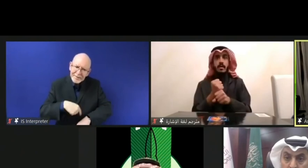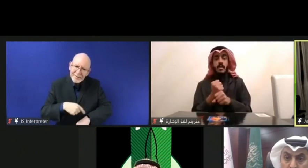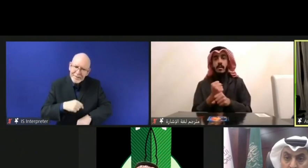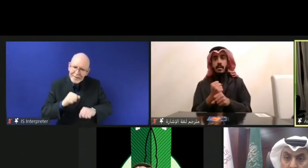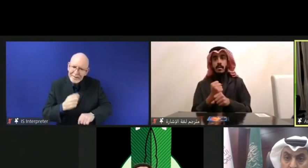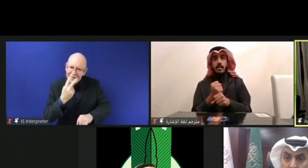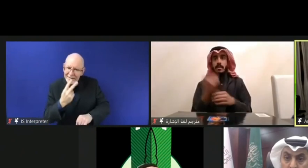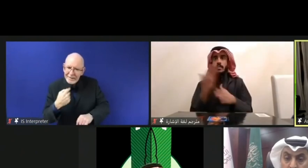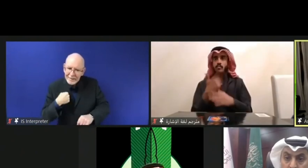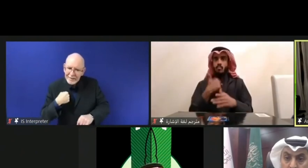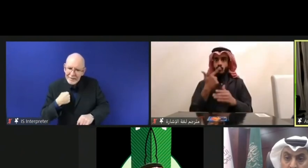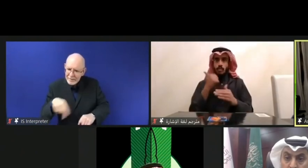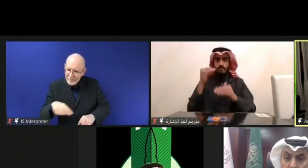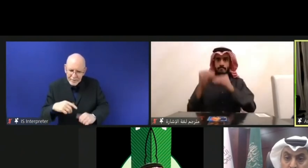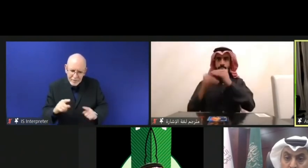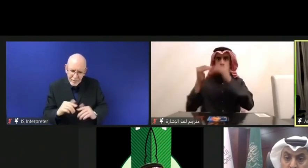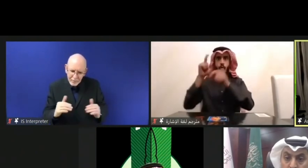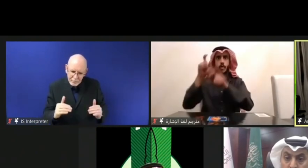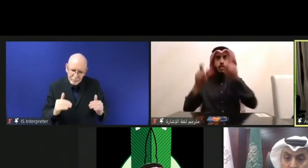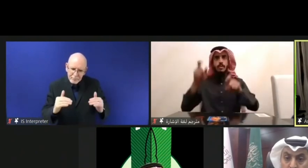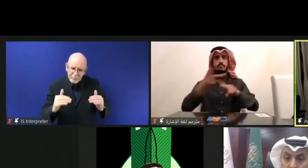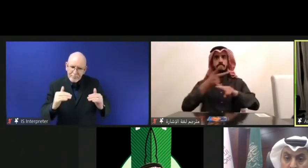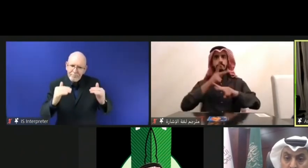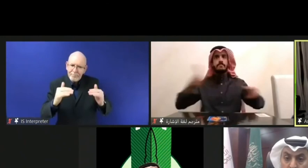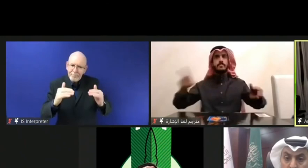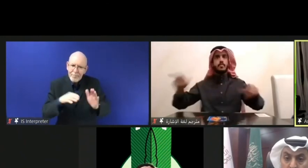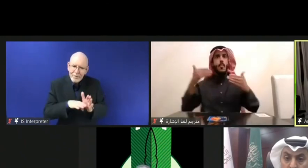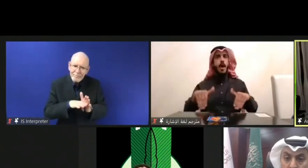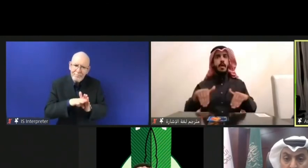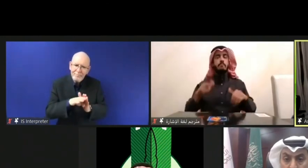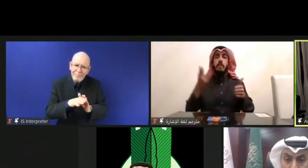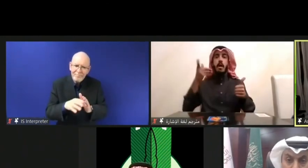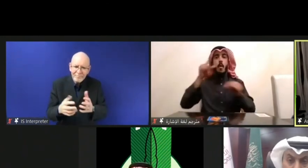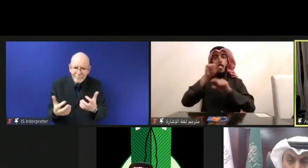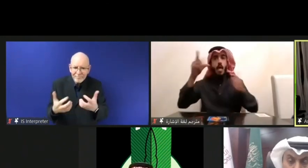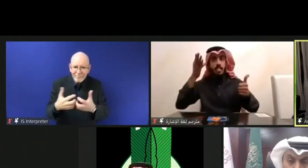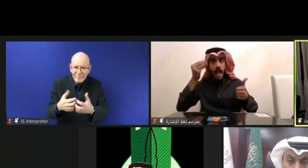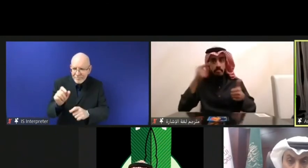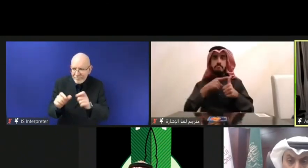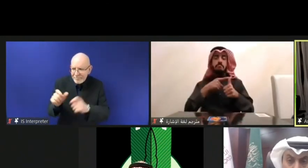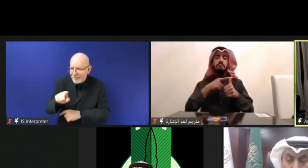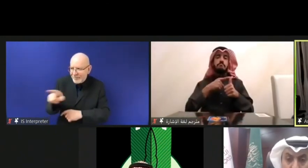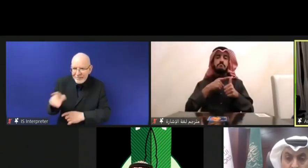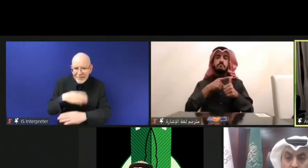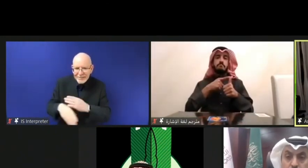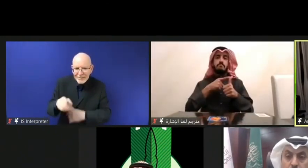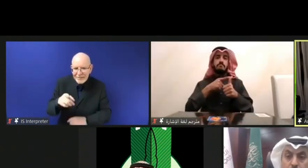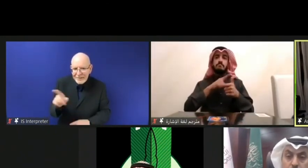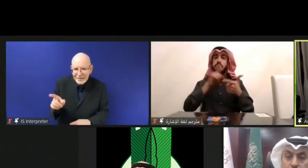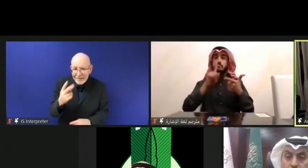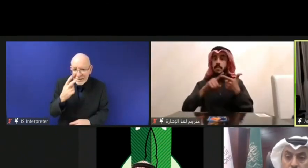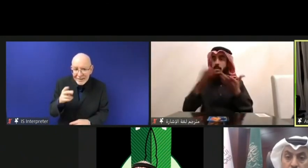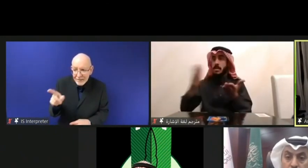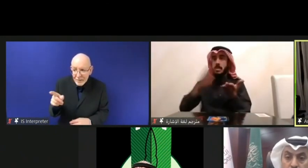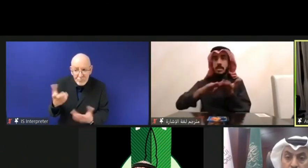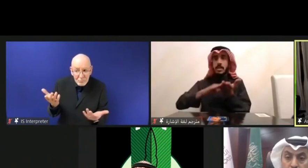the lot of the people with disability, whether they are in the education sector or whether even in the city. We signed an